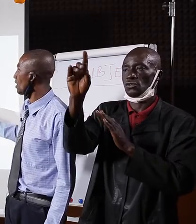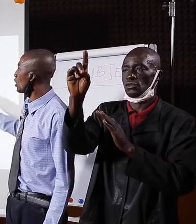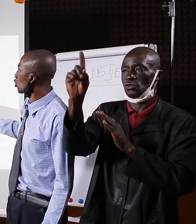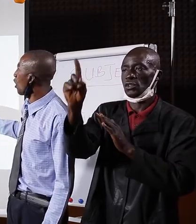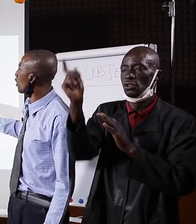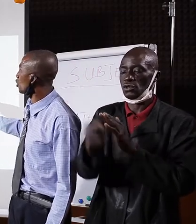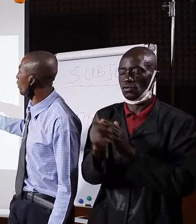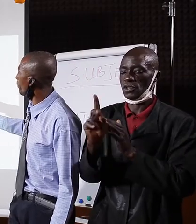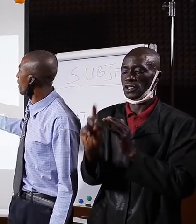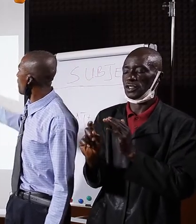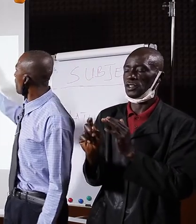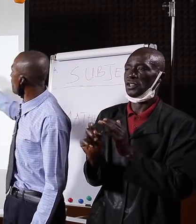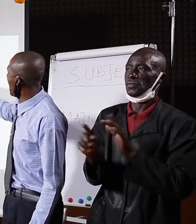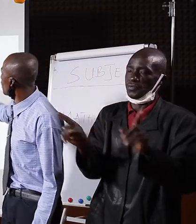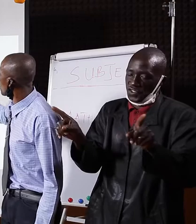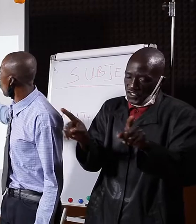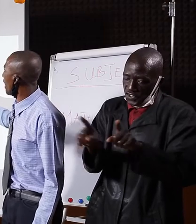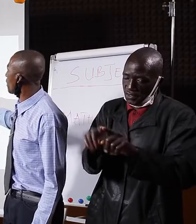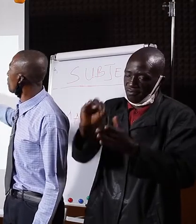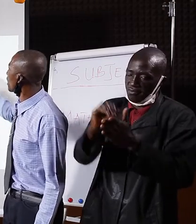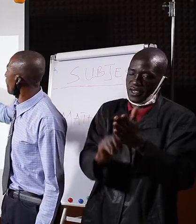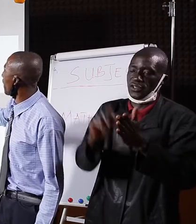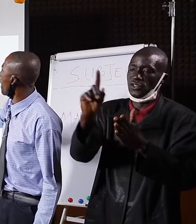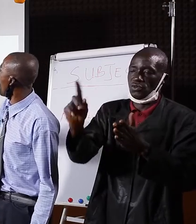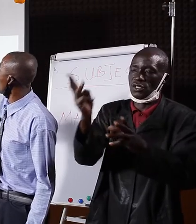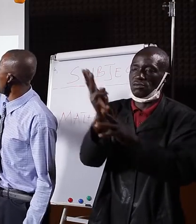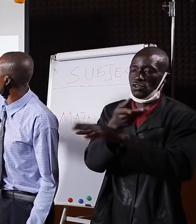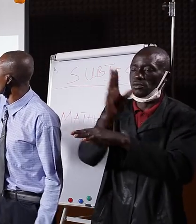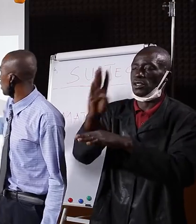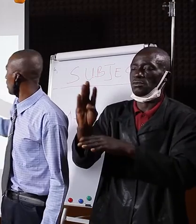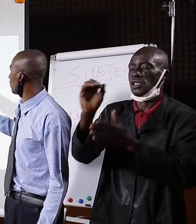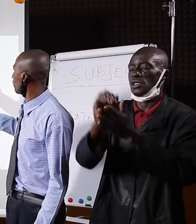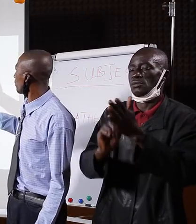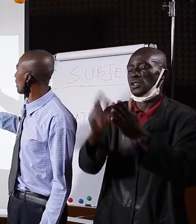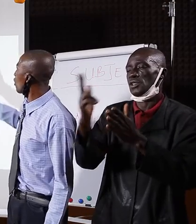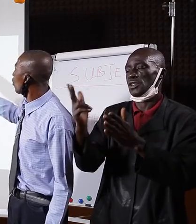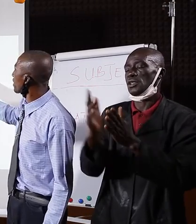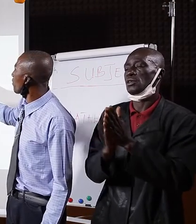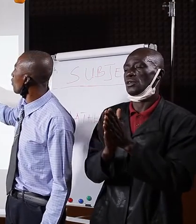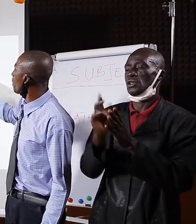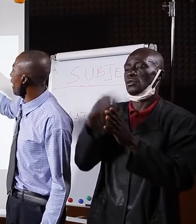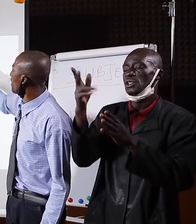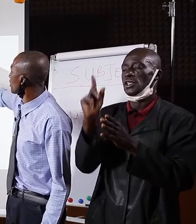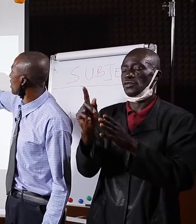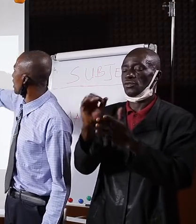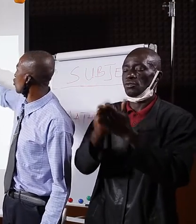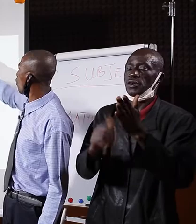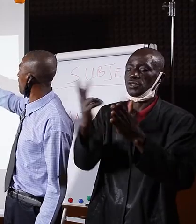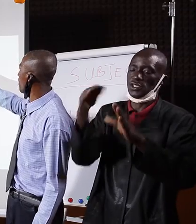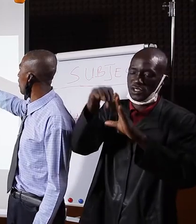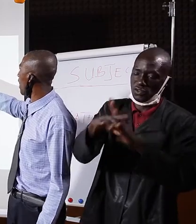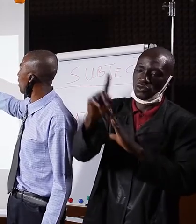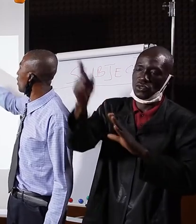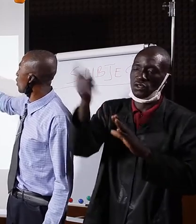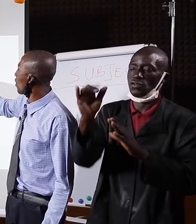x. So also, minus 1 multiplied by minus 3 will give you minus 3 into